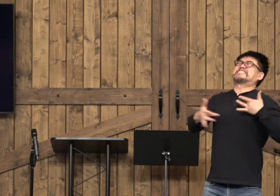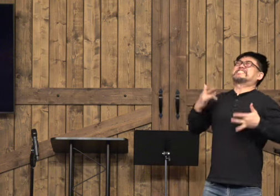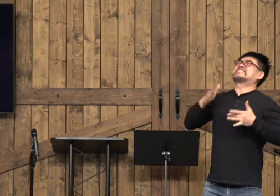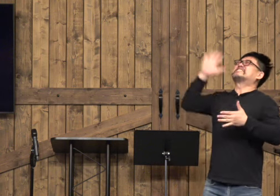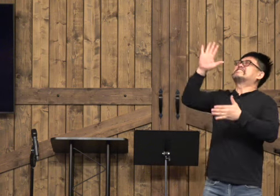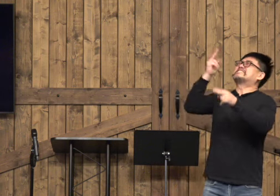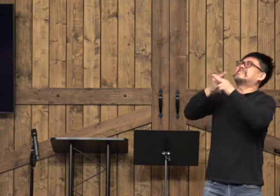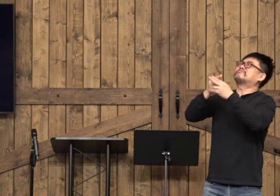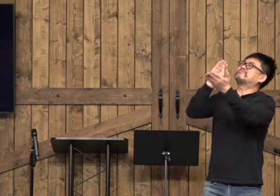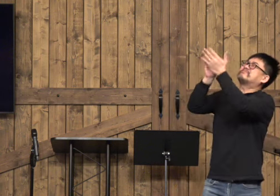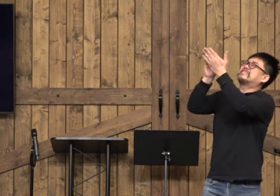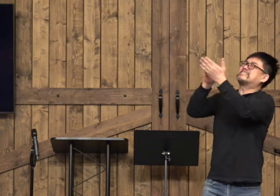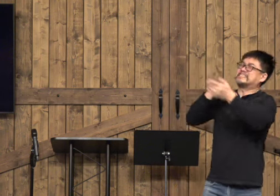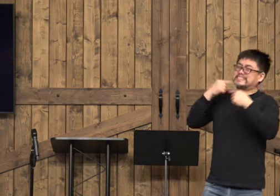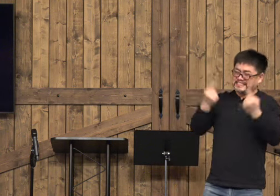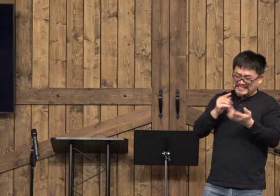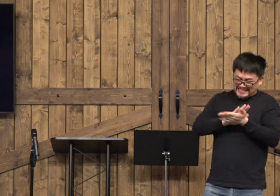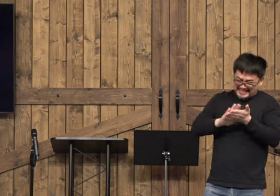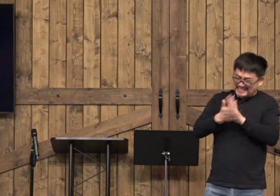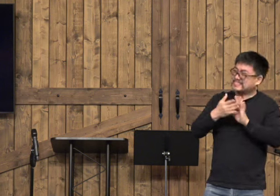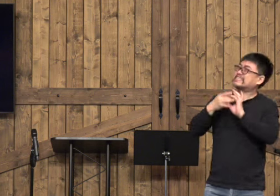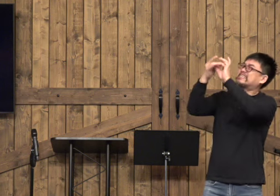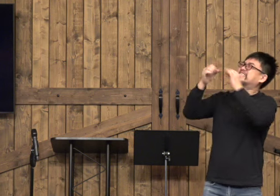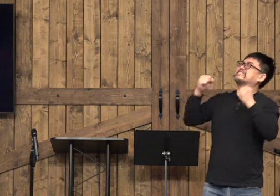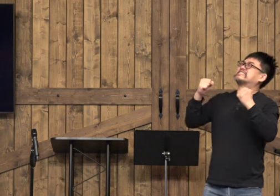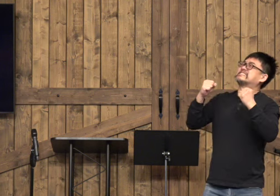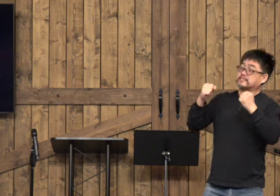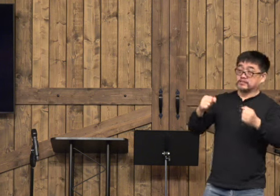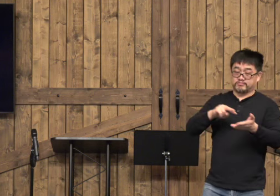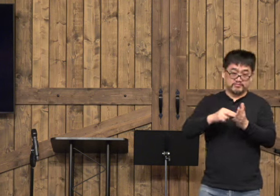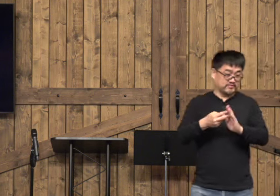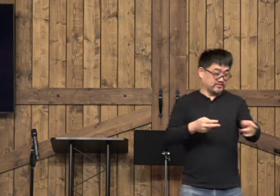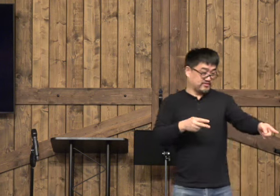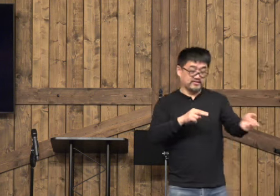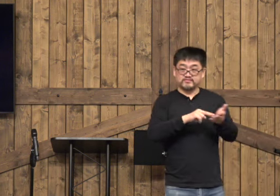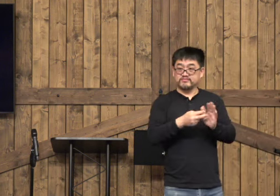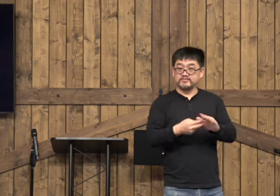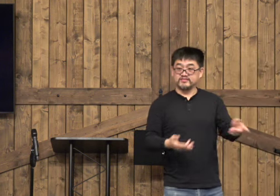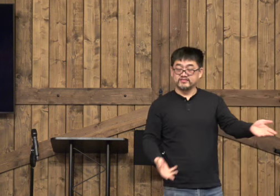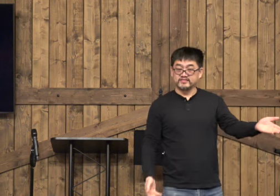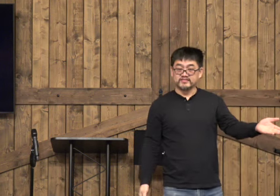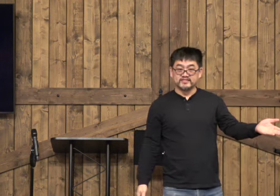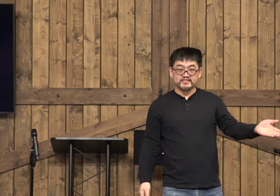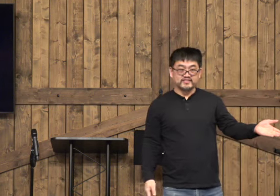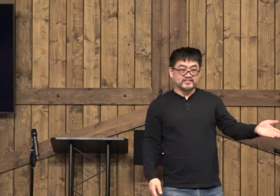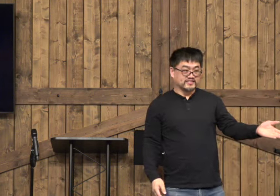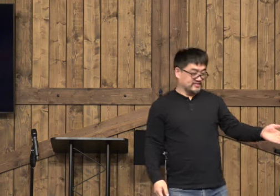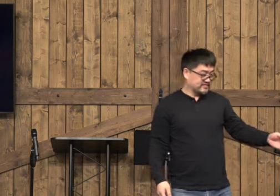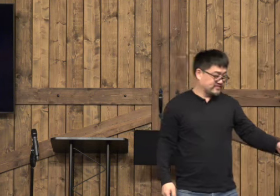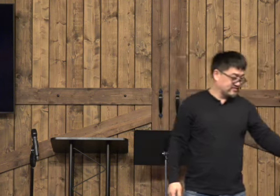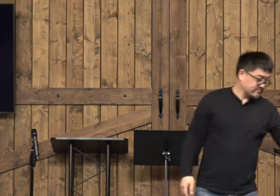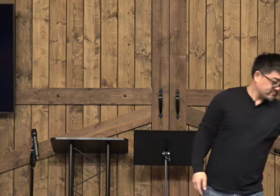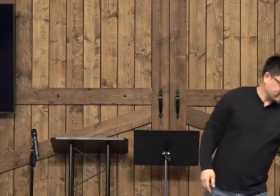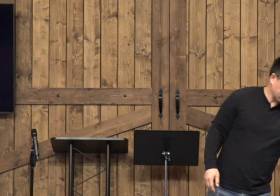That is what we should be all excited about. That our sins are forgiven. This is what this verse here talks about.